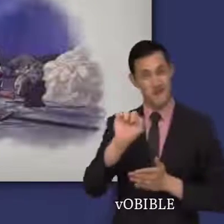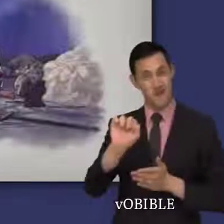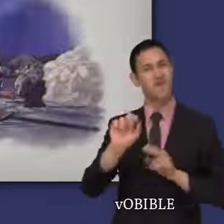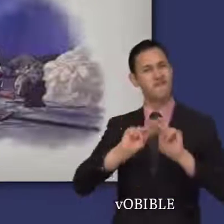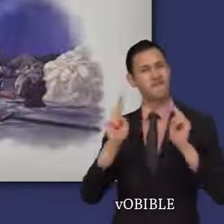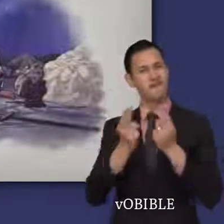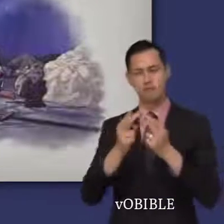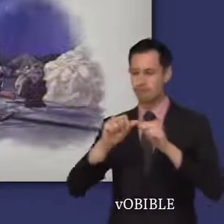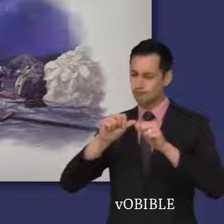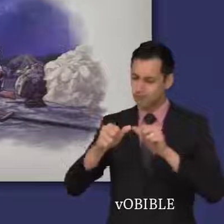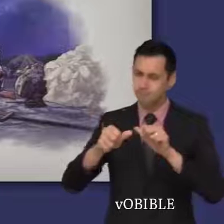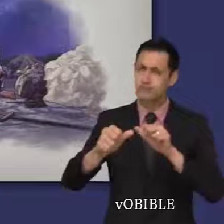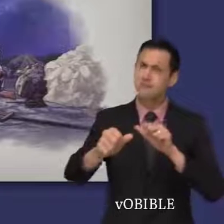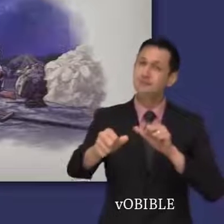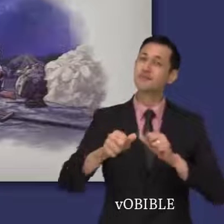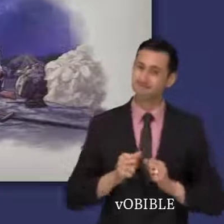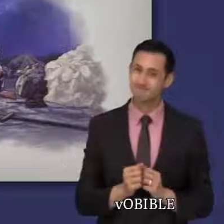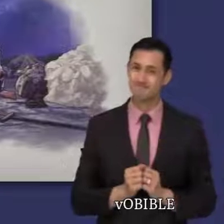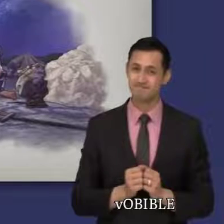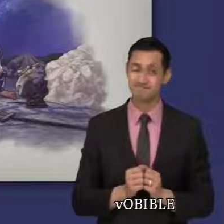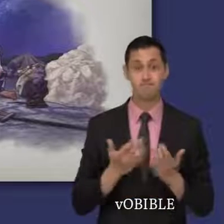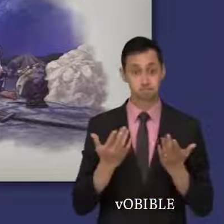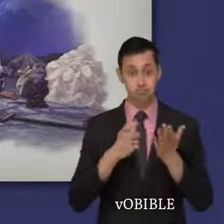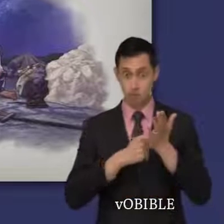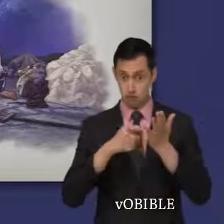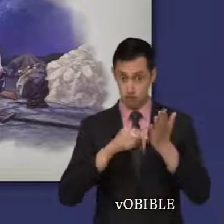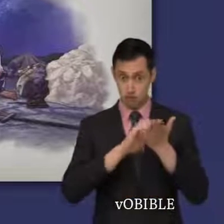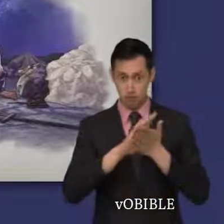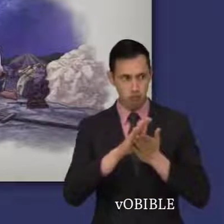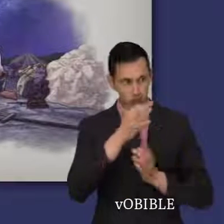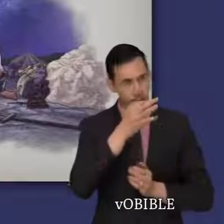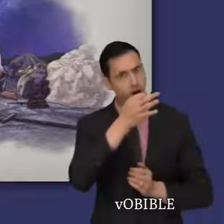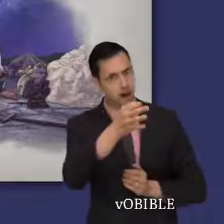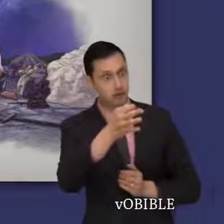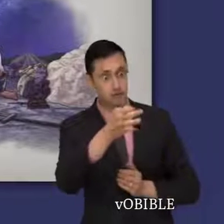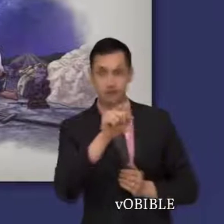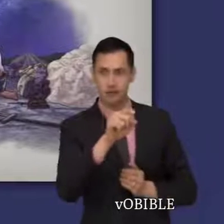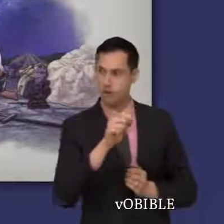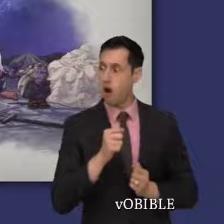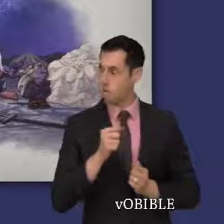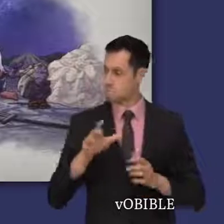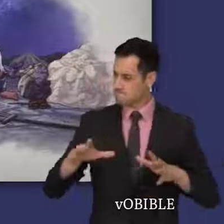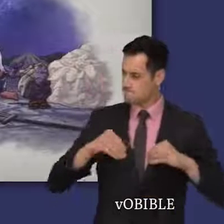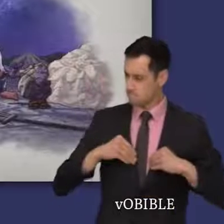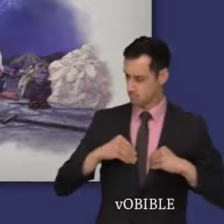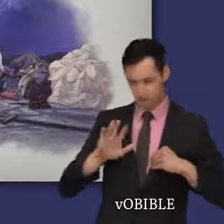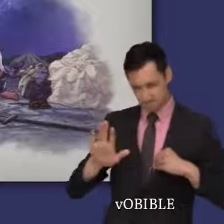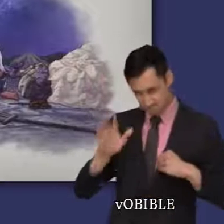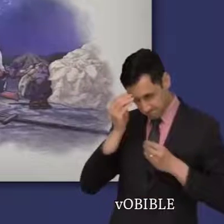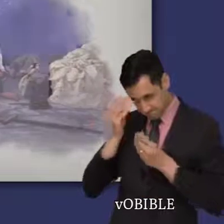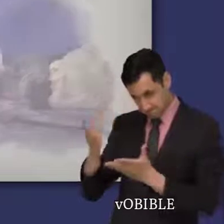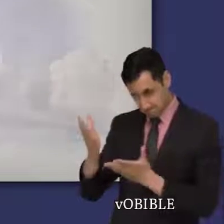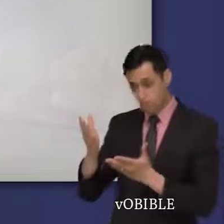Boaz is willing to perform this loving deed, but he tells Ruth that Naomi has a closer male relative who could